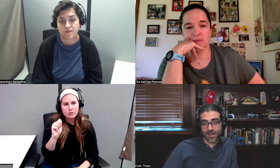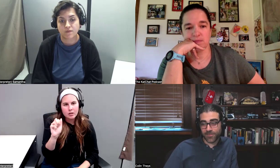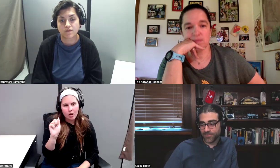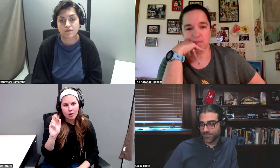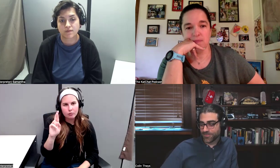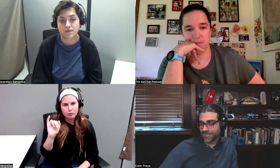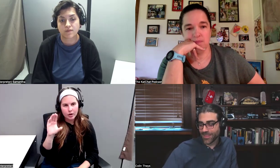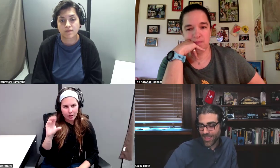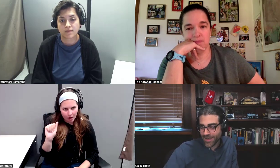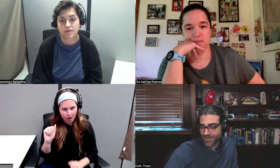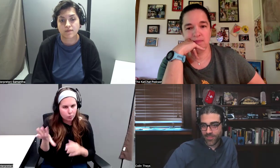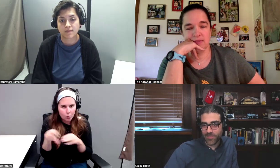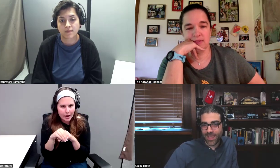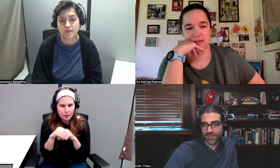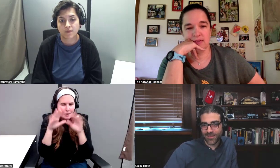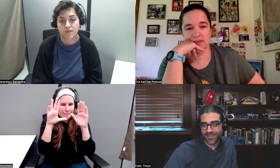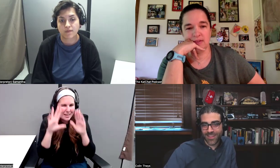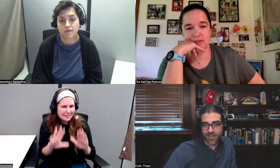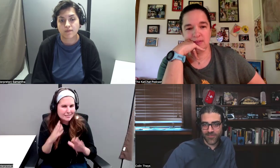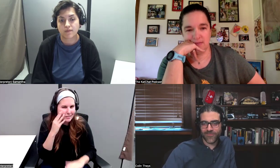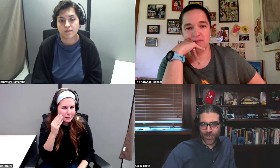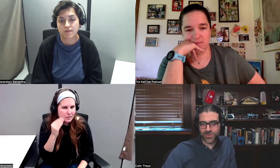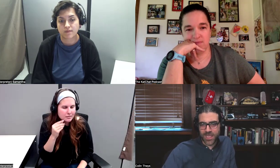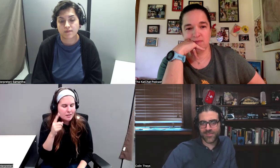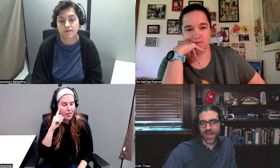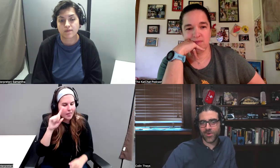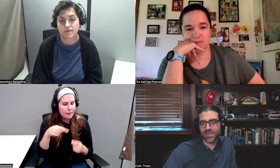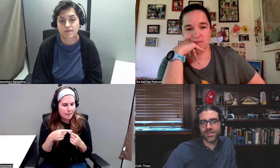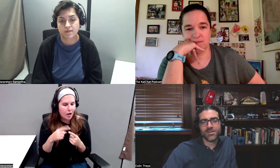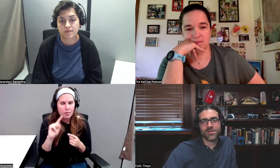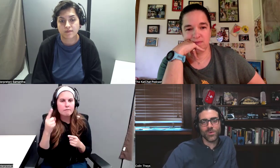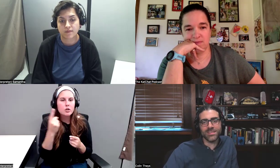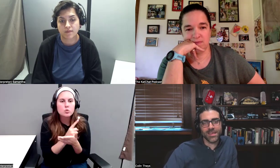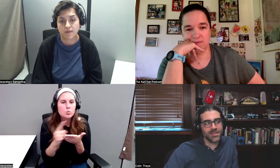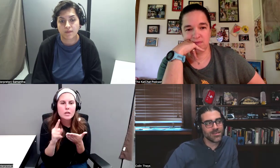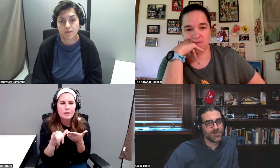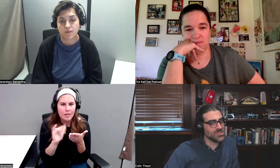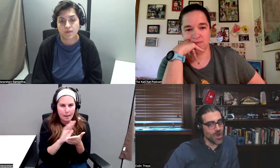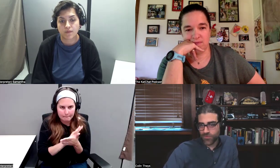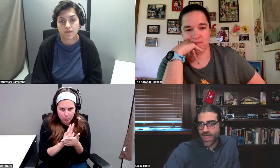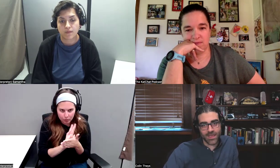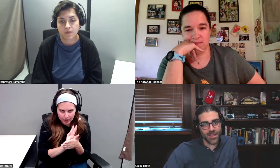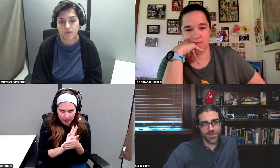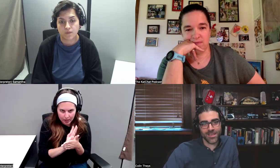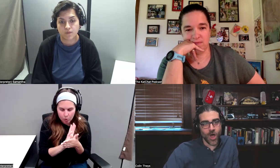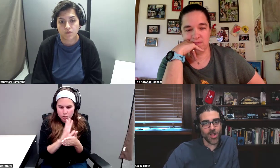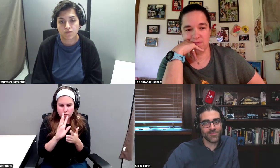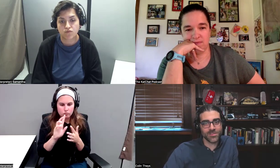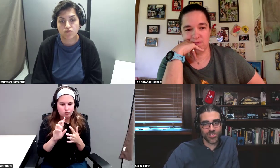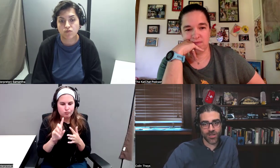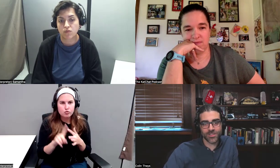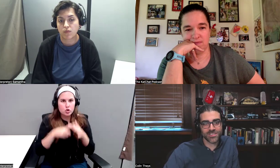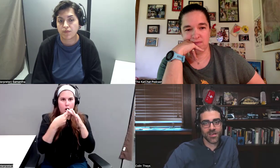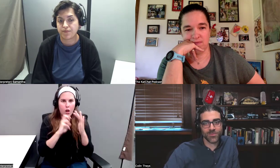experience. And I think back to that the first week of that movie, we dove right in and we did all